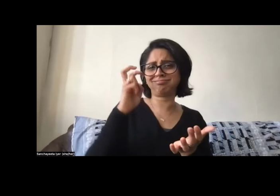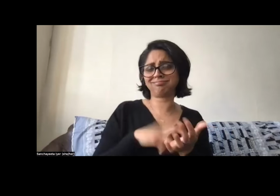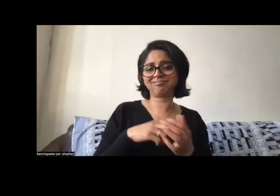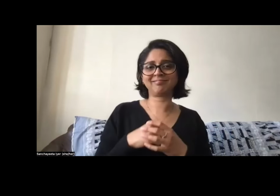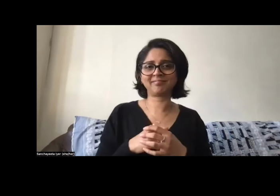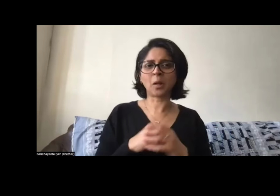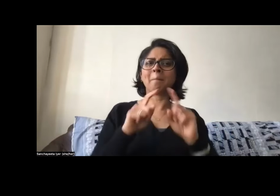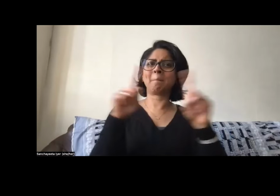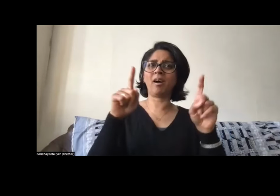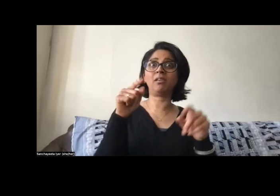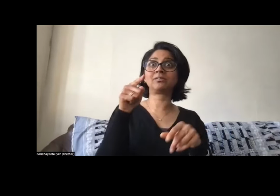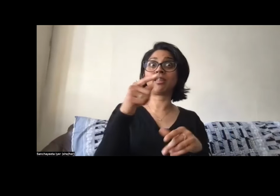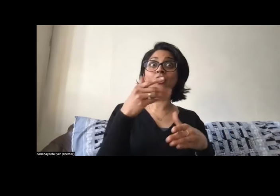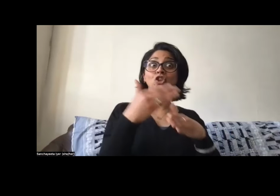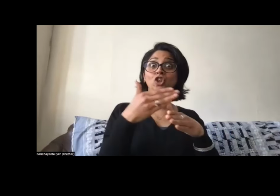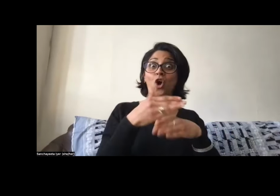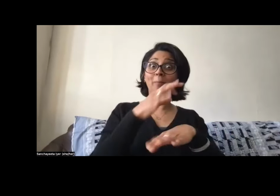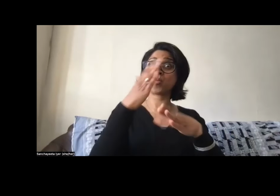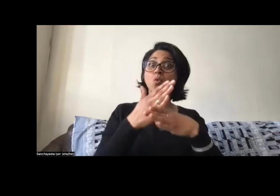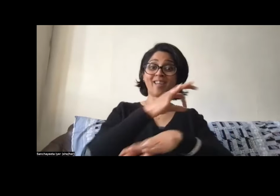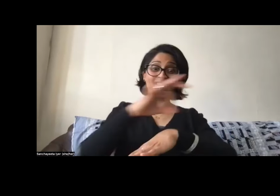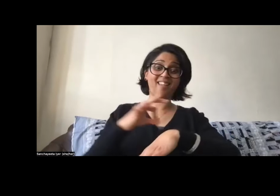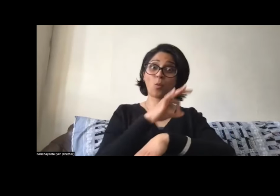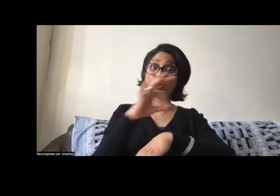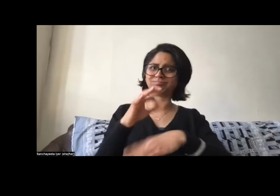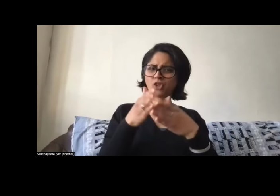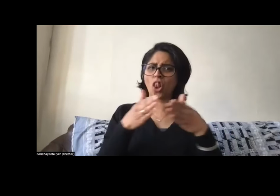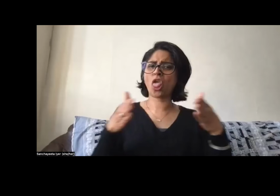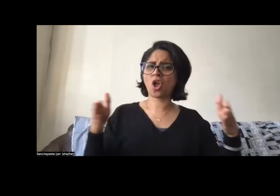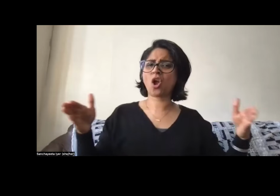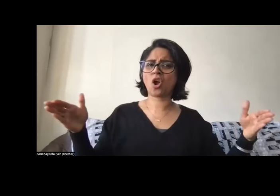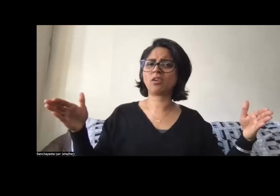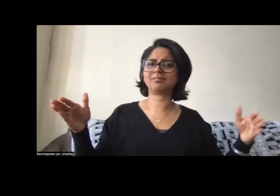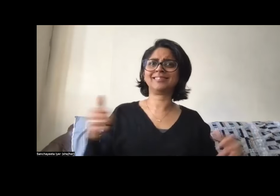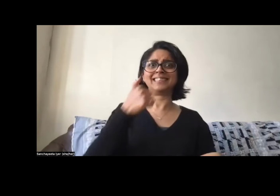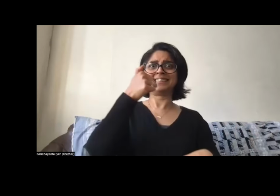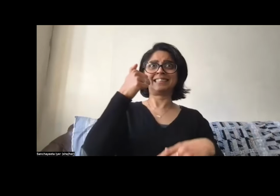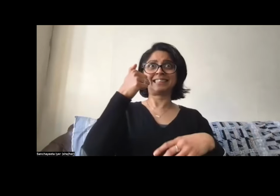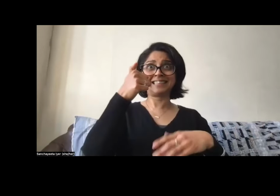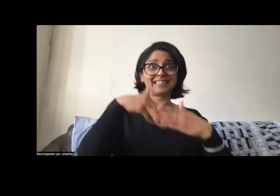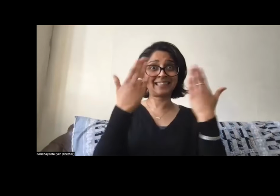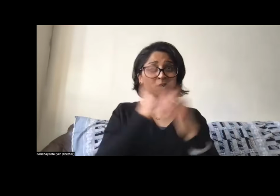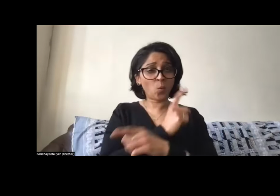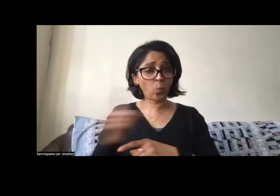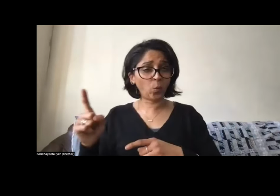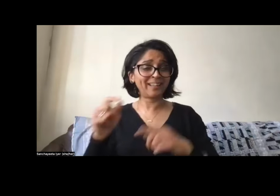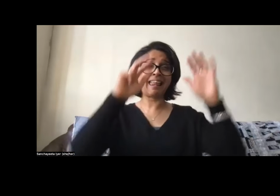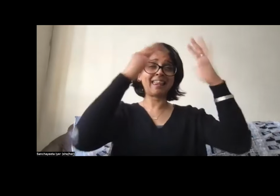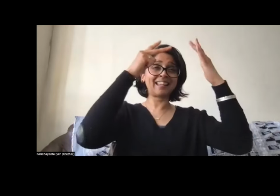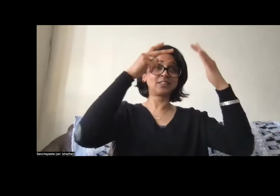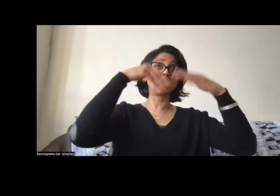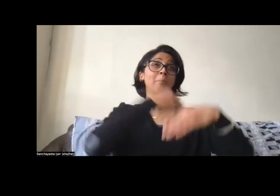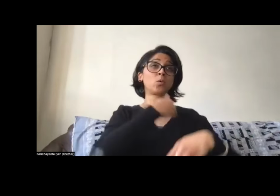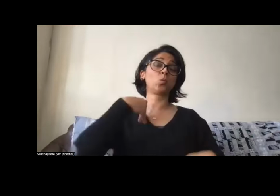really validated, and she was delighted with that. But the working hours were very long. She was